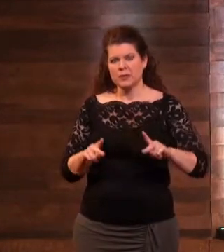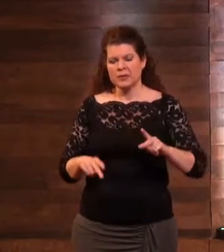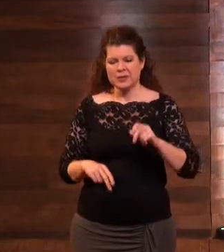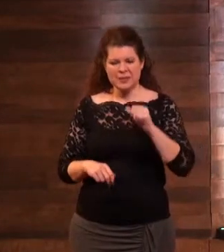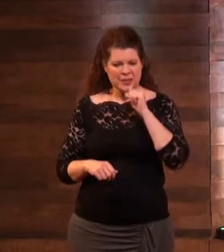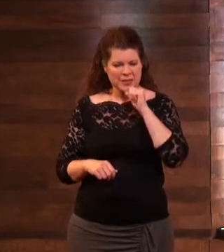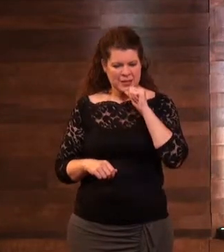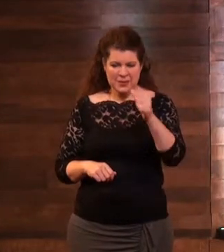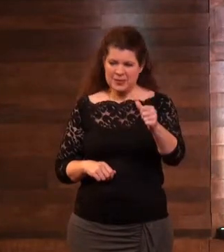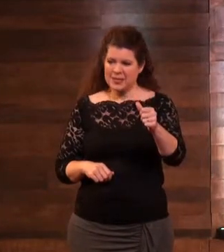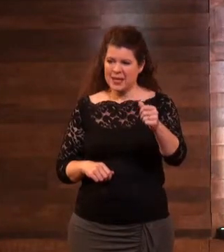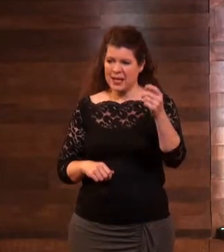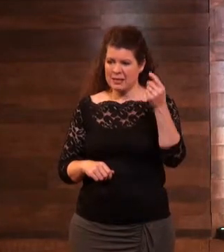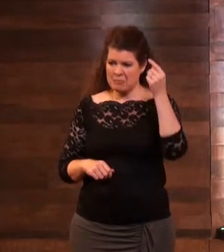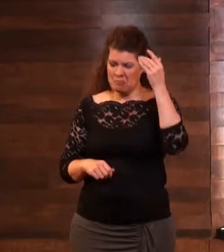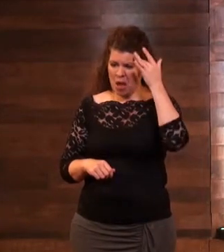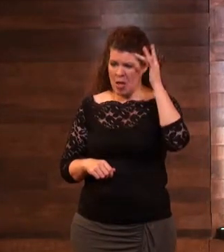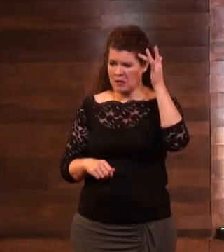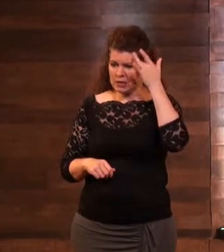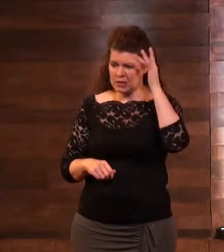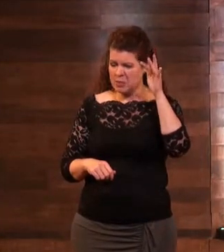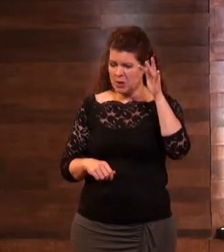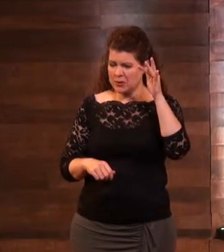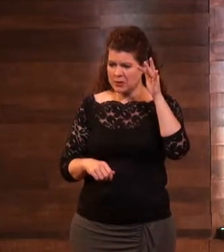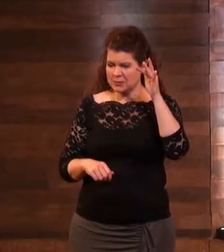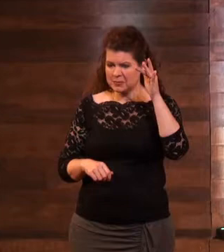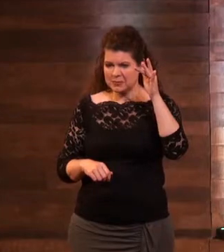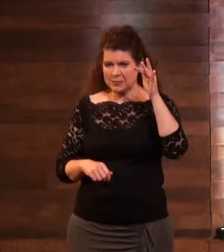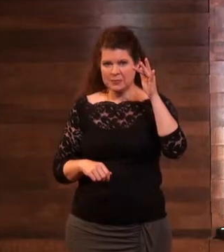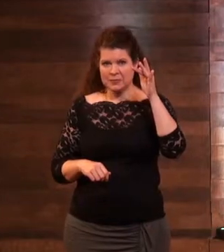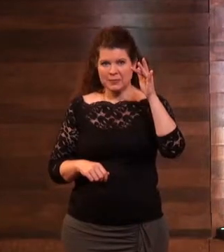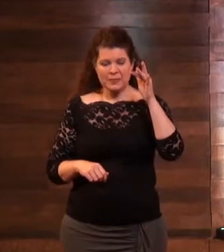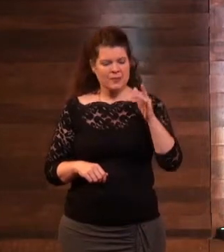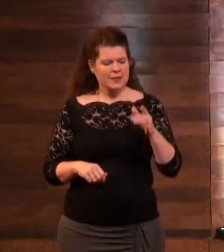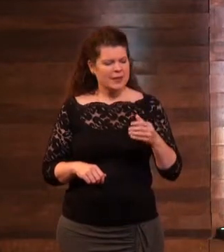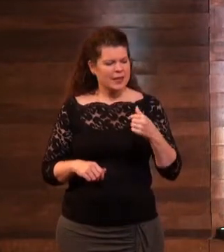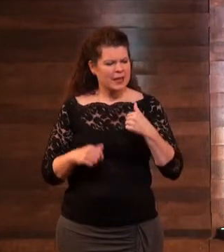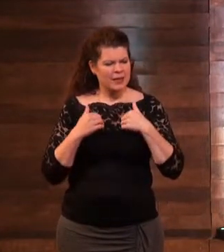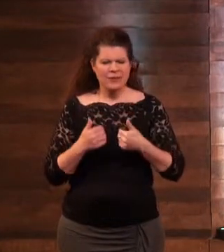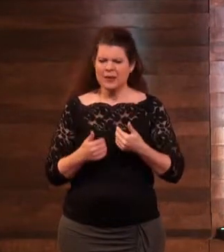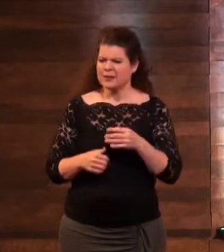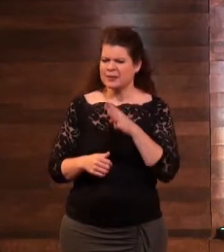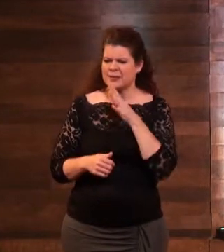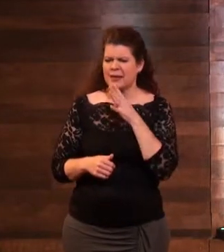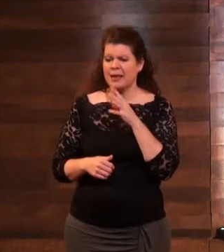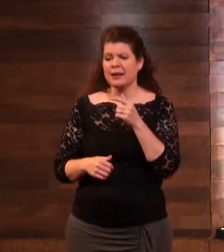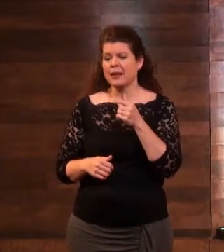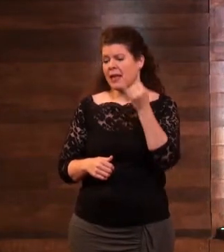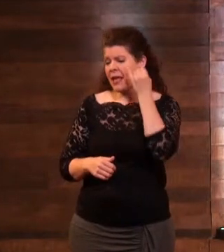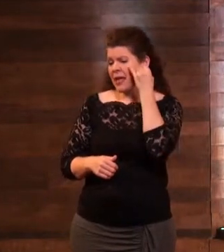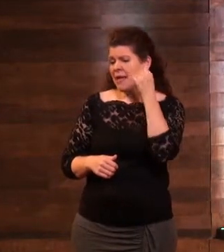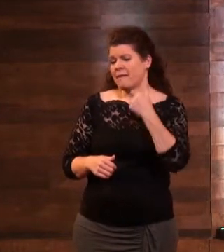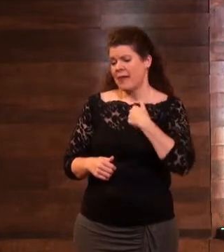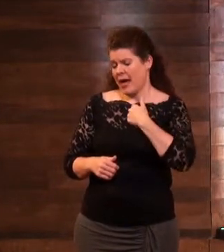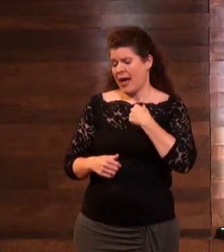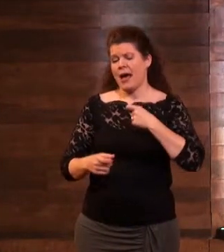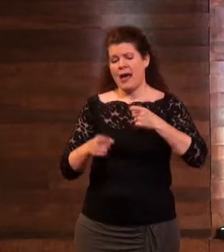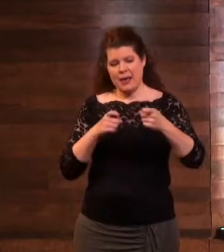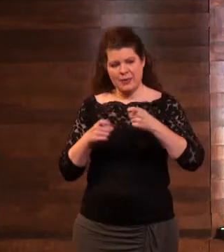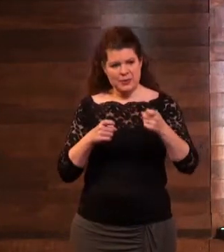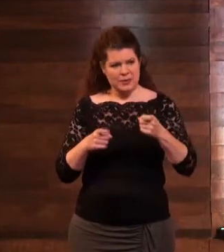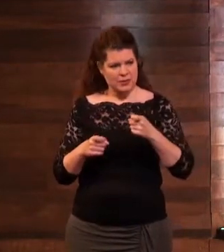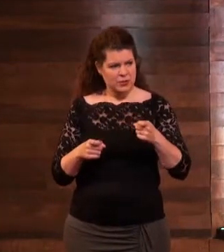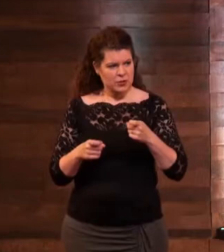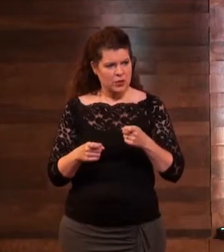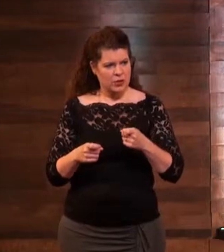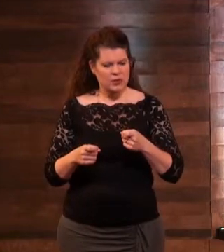are? Have you ever said these words? If I was in charge, what's your natural response